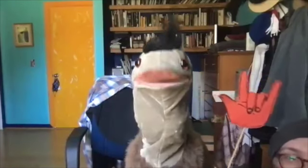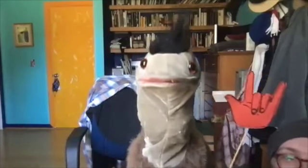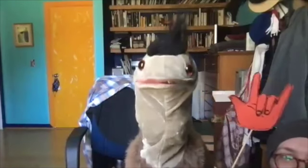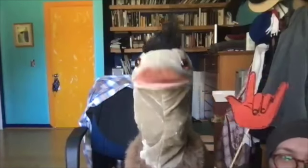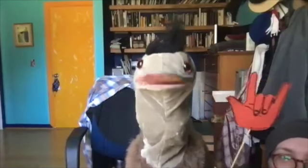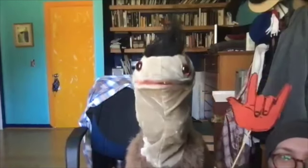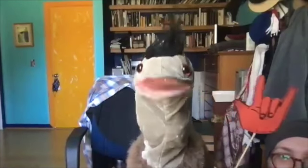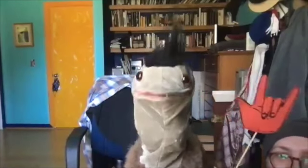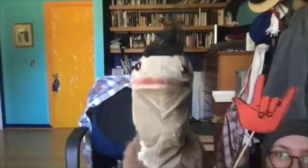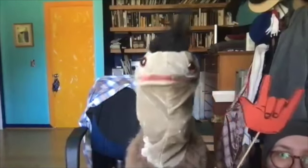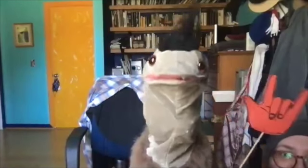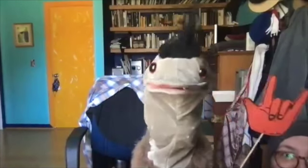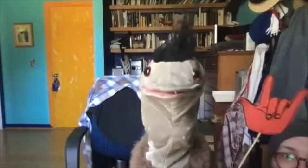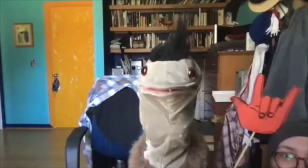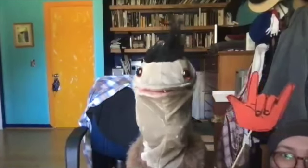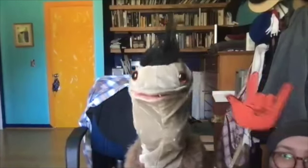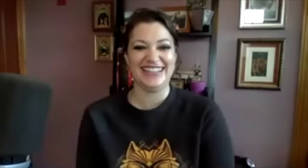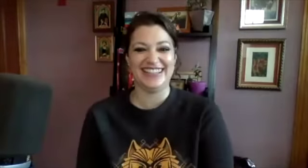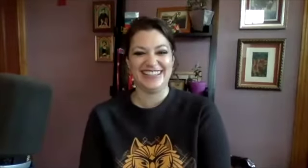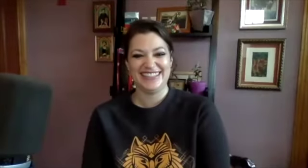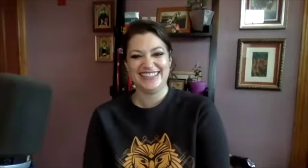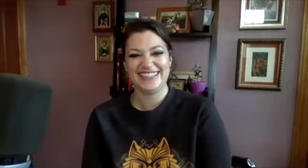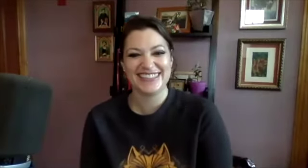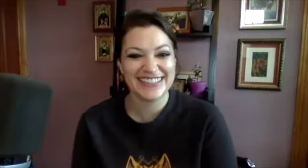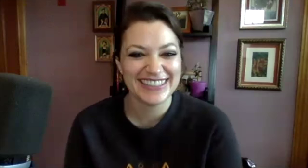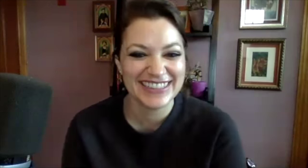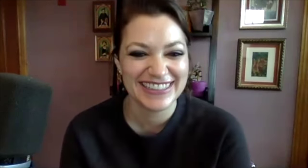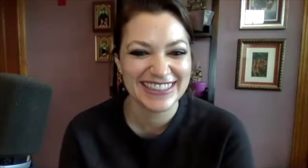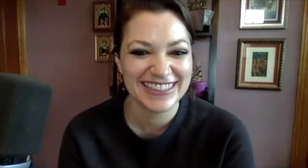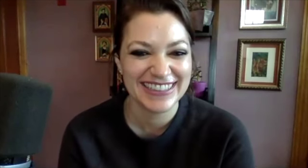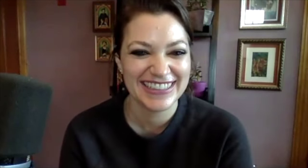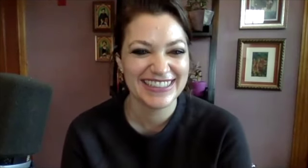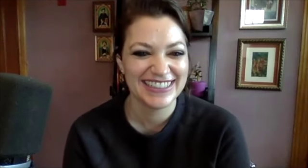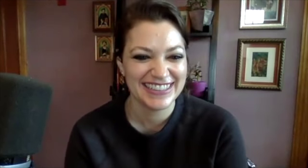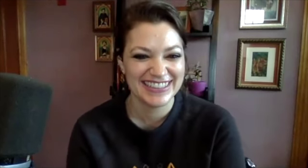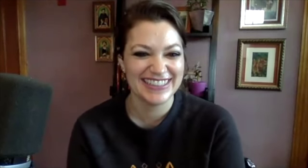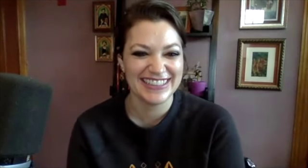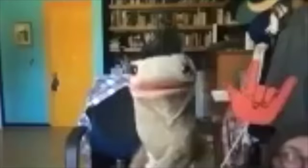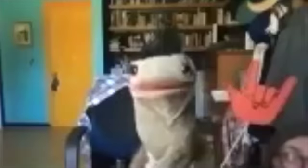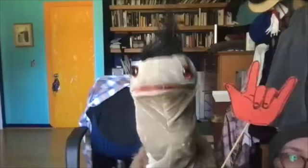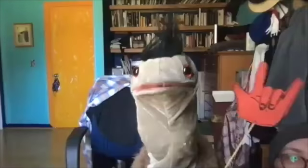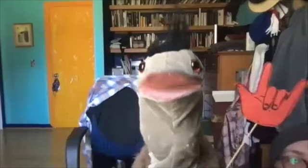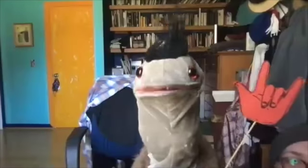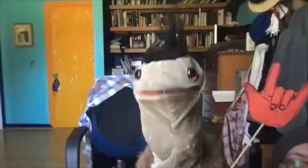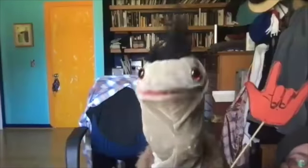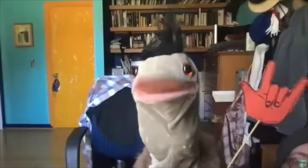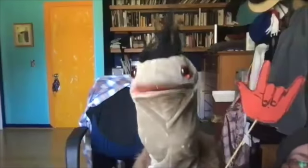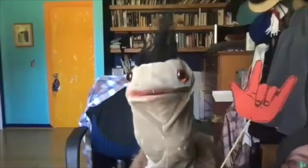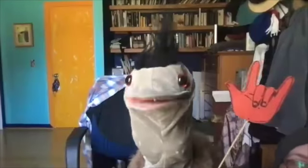get everybody? That's gonna be a lot. Henry Day, I love you. Emma, take it on. Who have I missed? I've